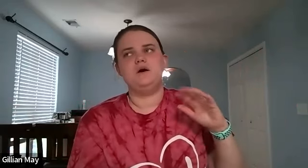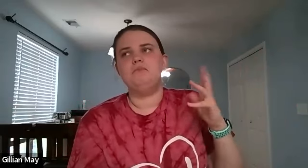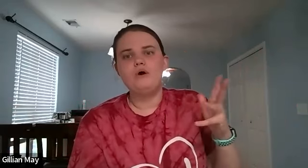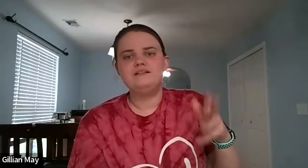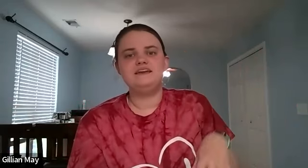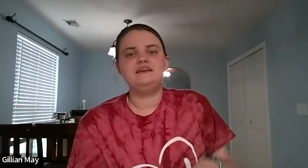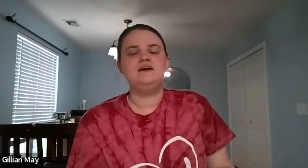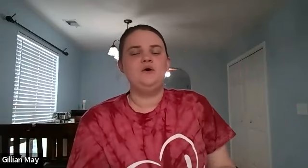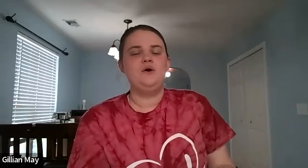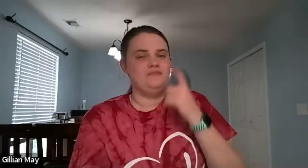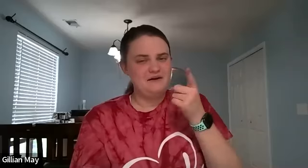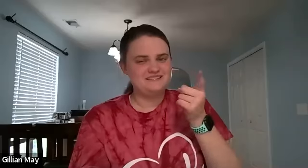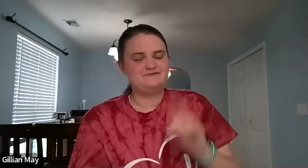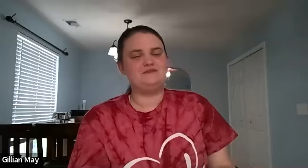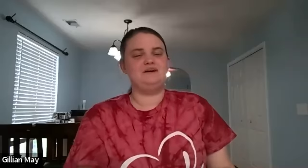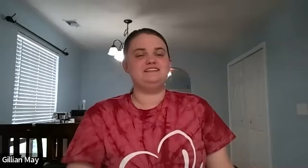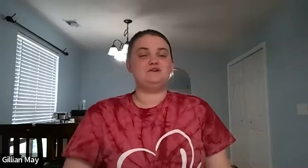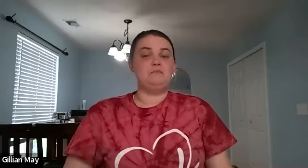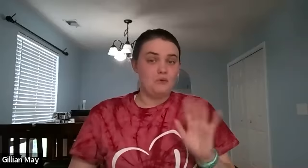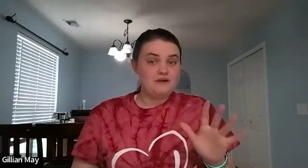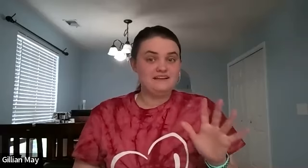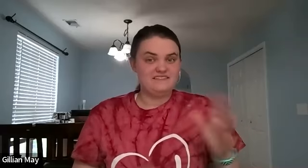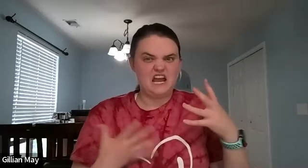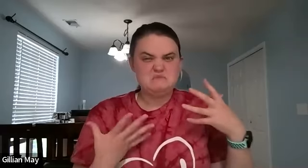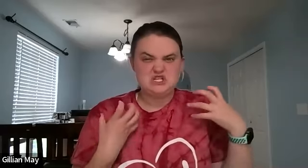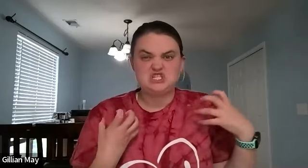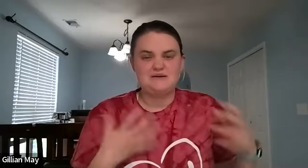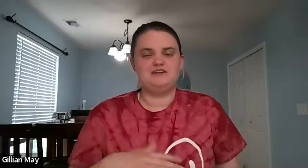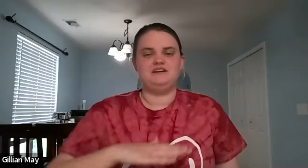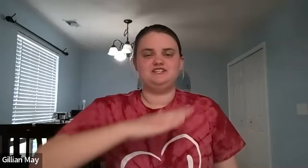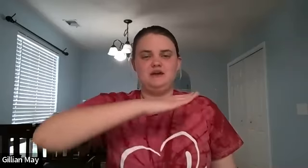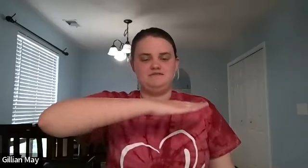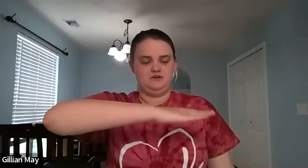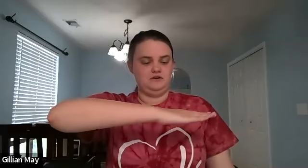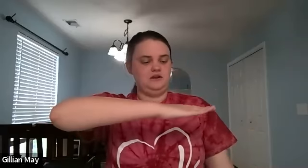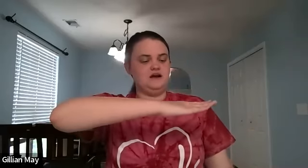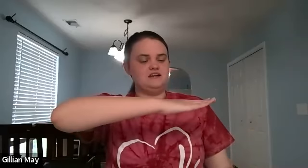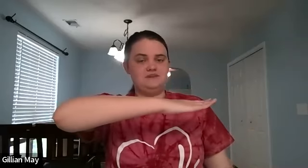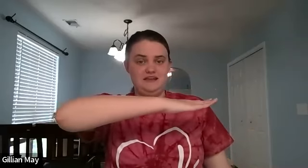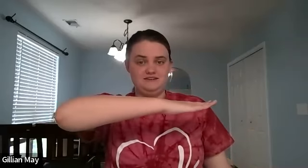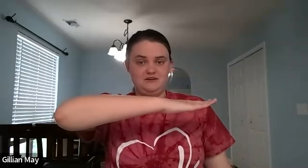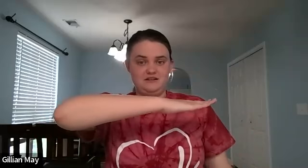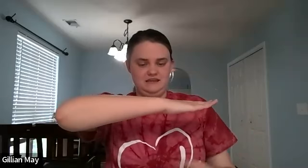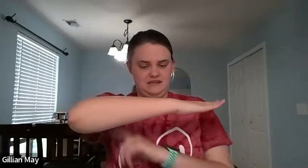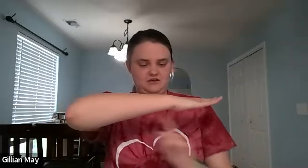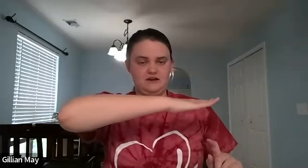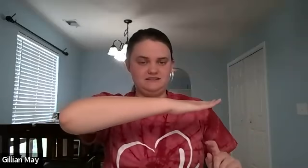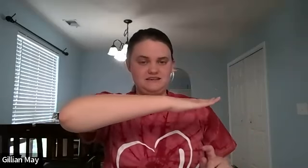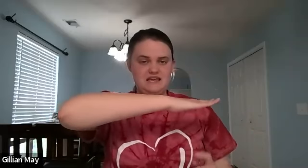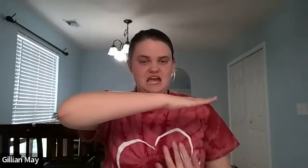I'm boiling. That one's a fun one. So boiling, like I'm just so angry, is you have your non-dominant hand across, and